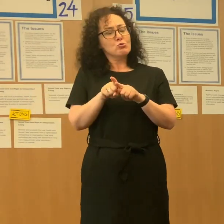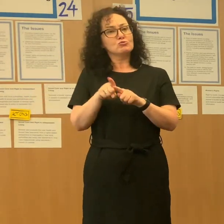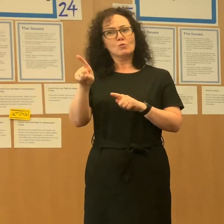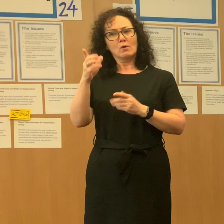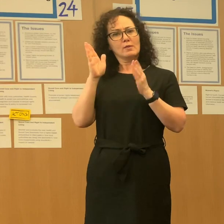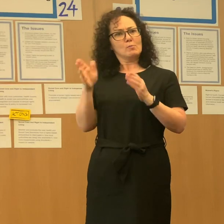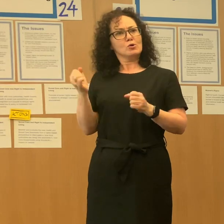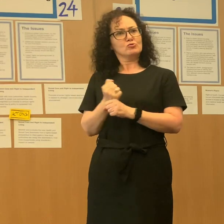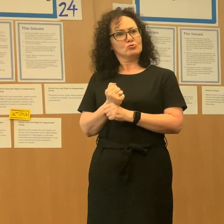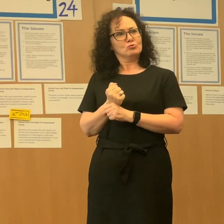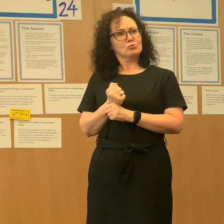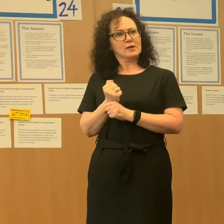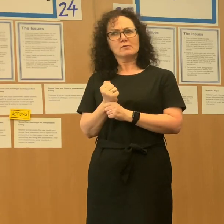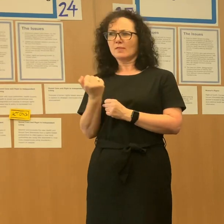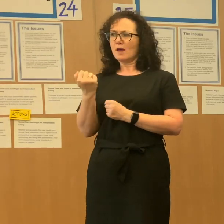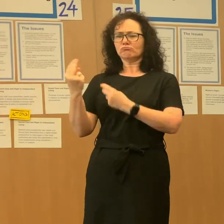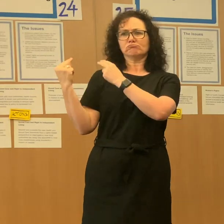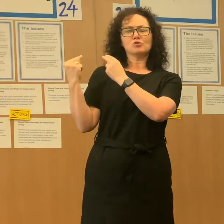rights.